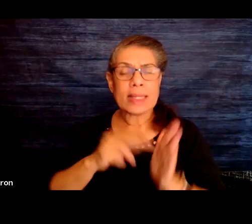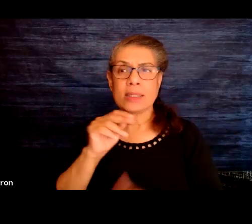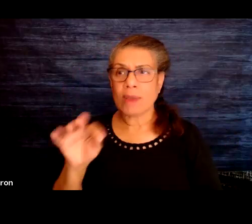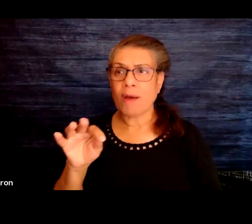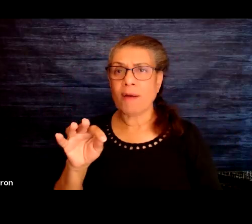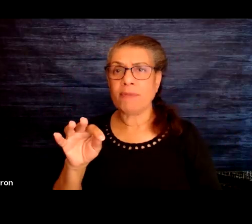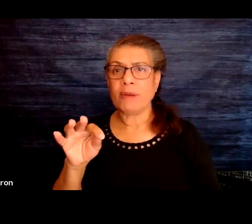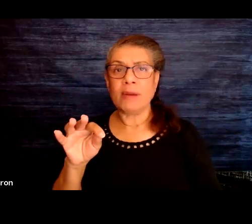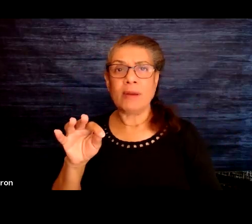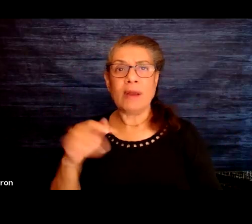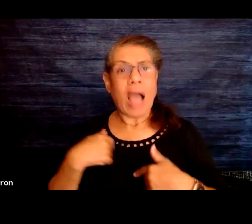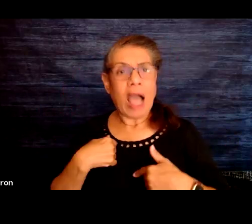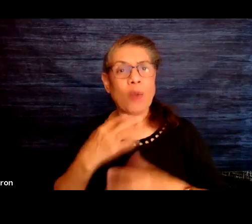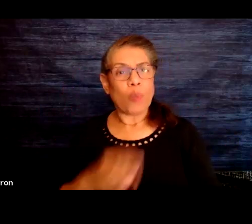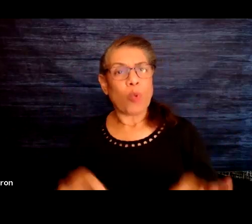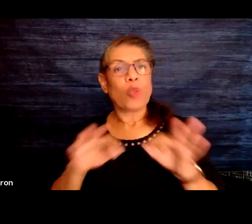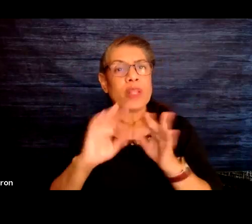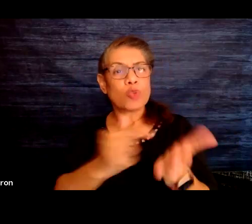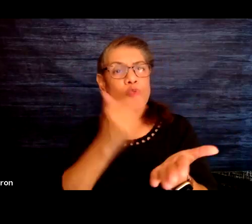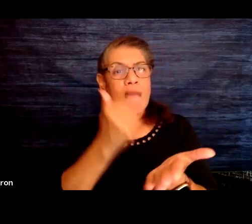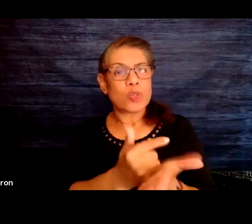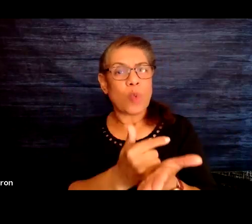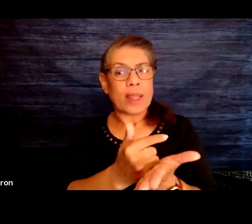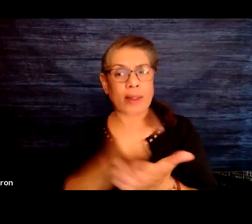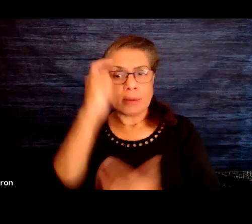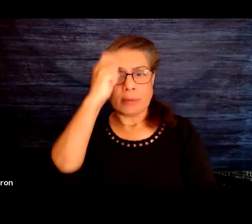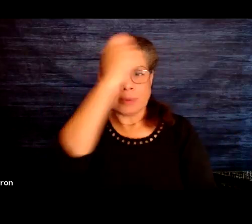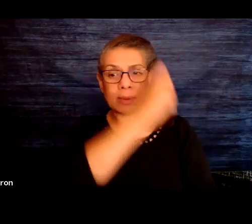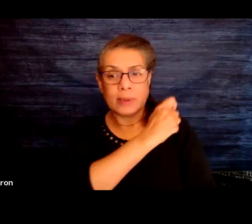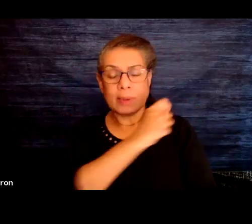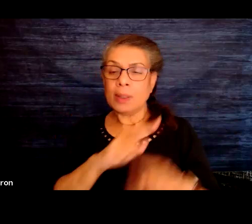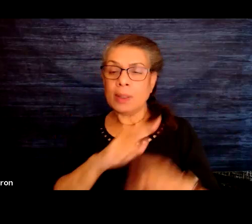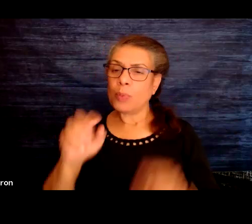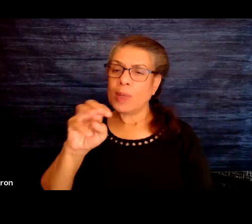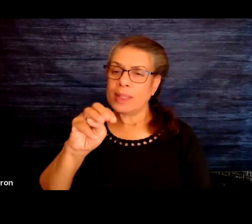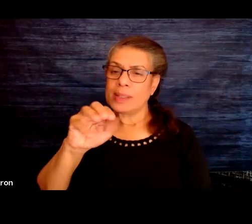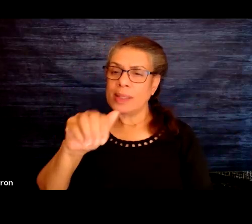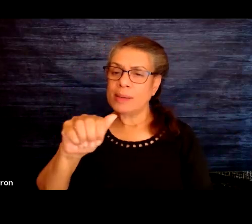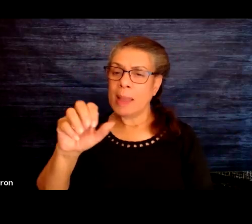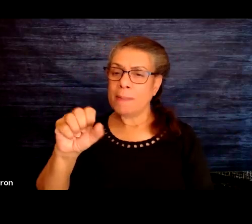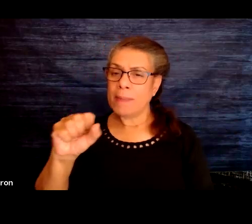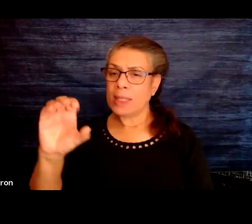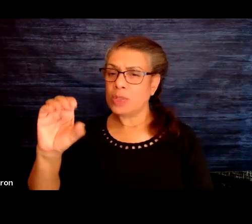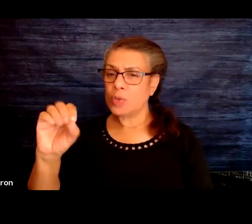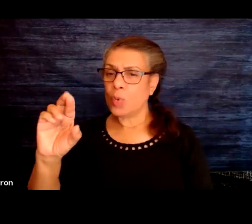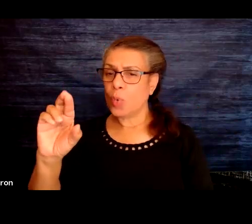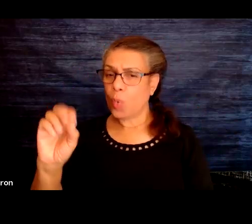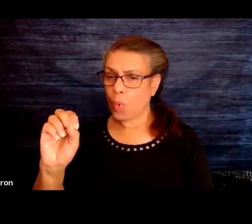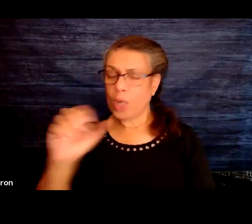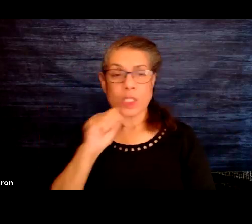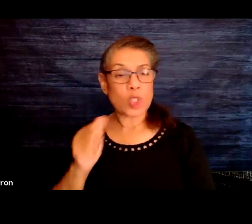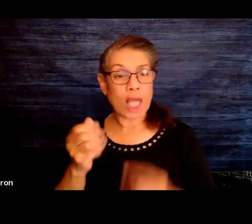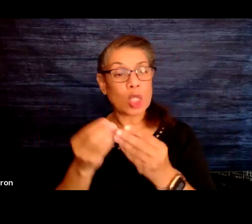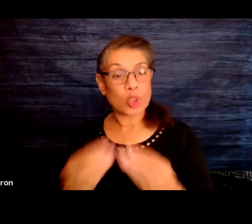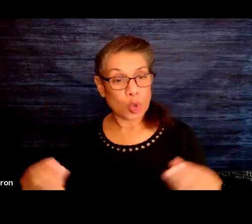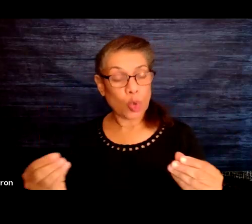have obtained that credential. And so I think coming to Mass Core, was not sort of a cure-all